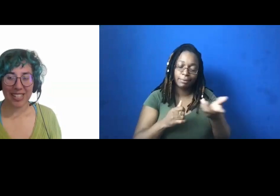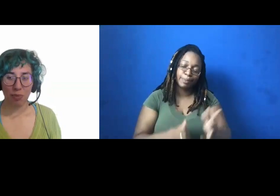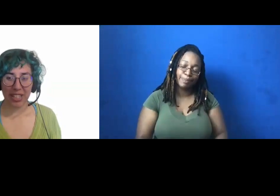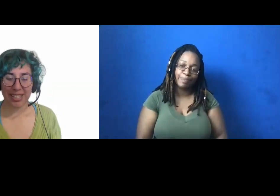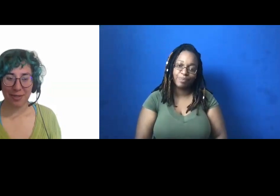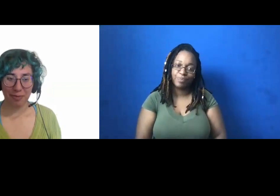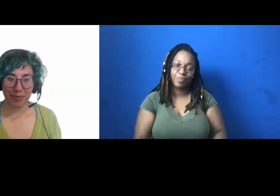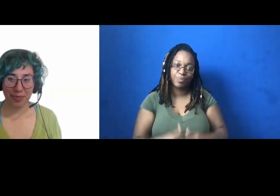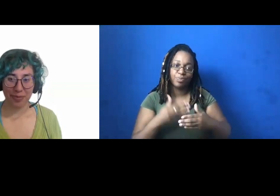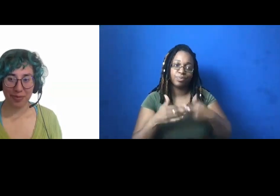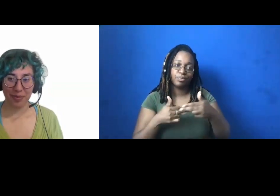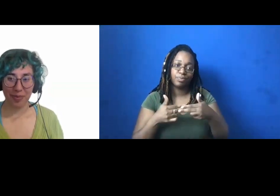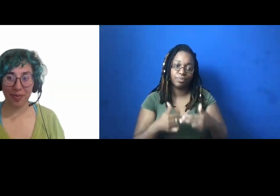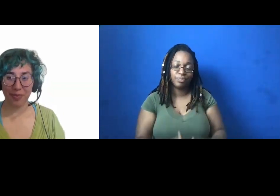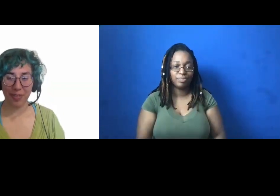Next slide, please.